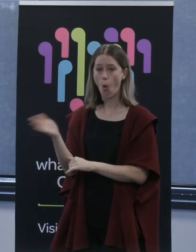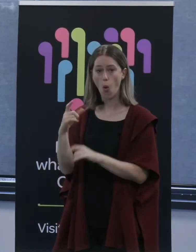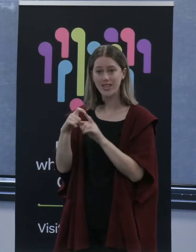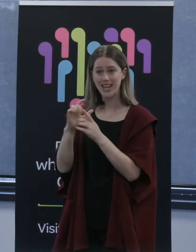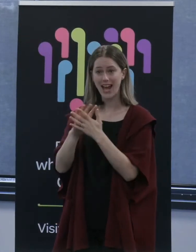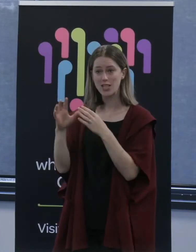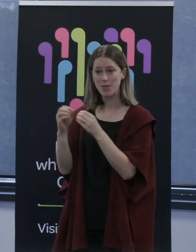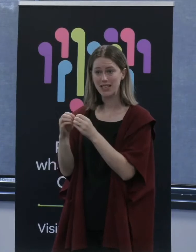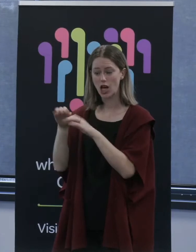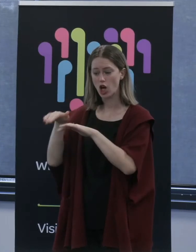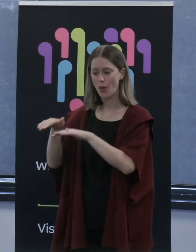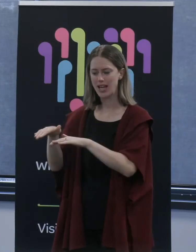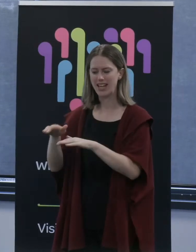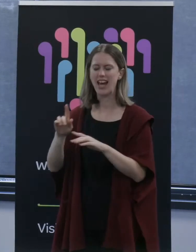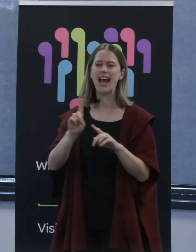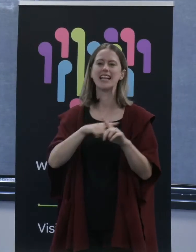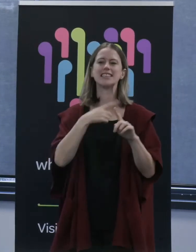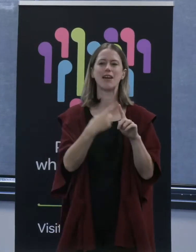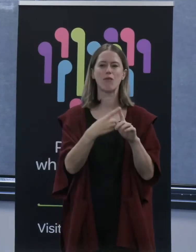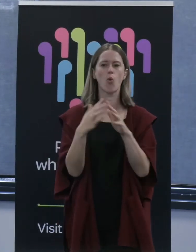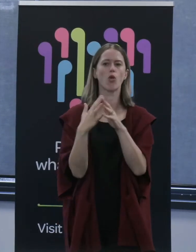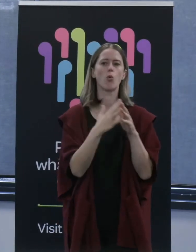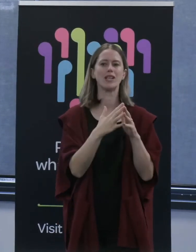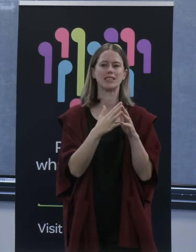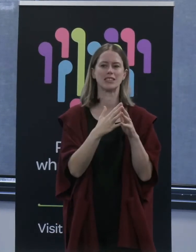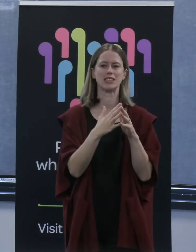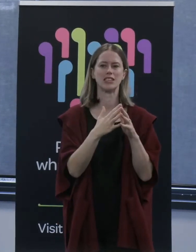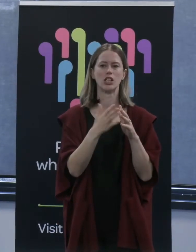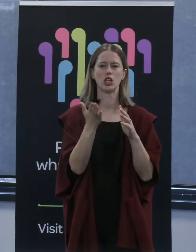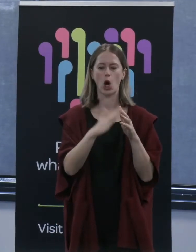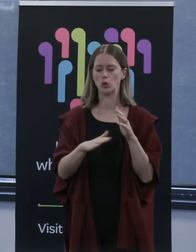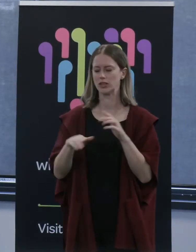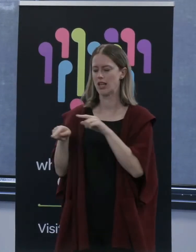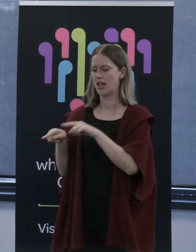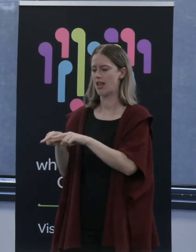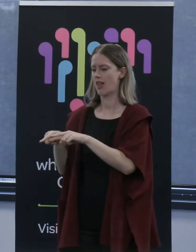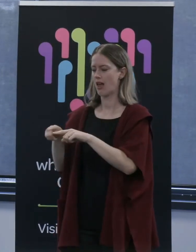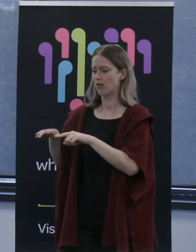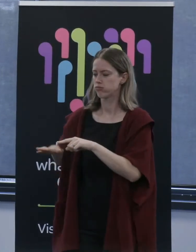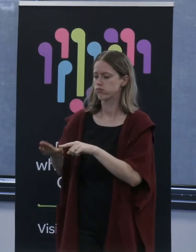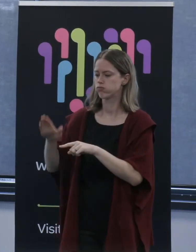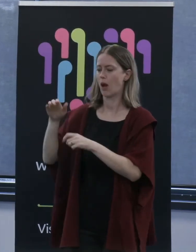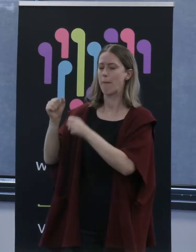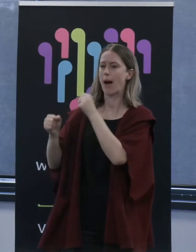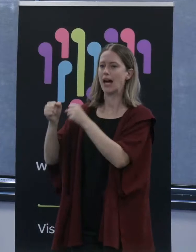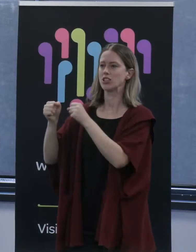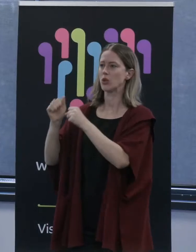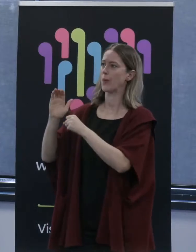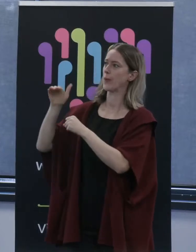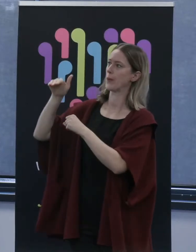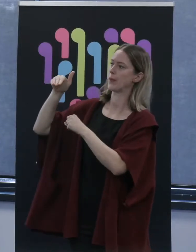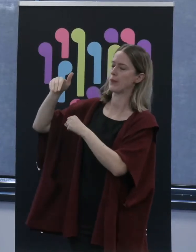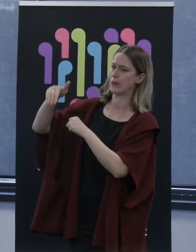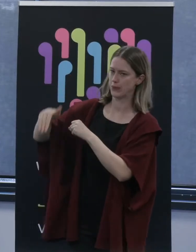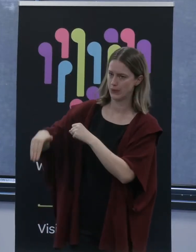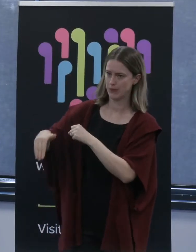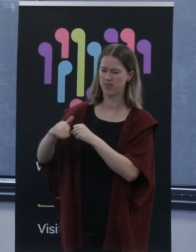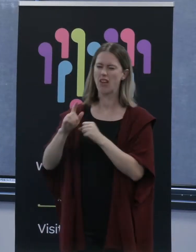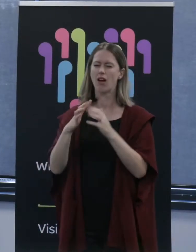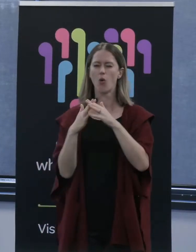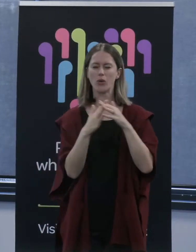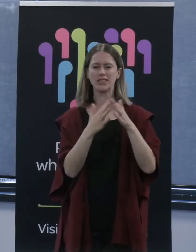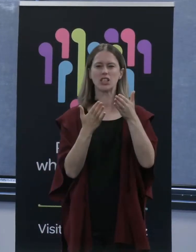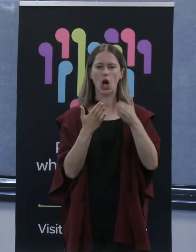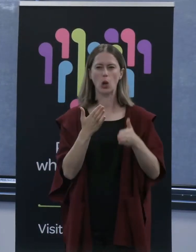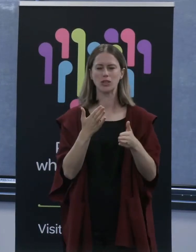DHBs except the West Coast, the case rates rose through March and peaked in late March and have started to decline. The West Coast